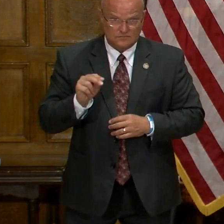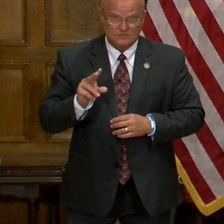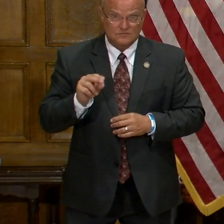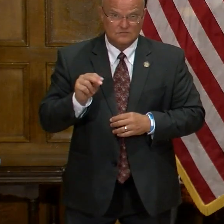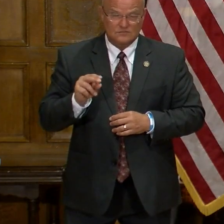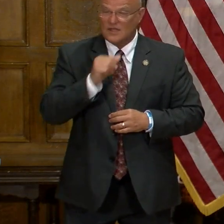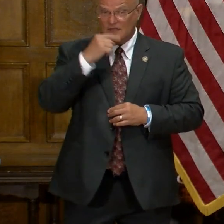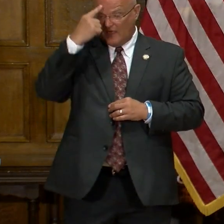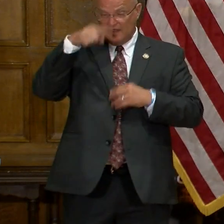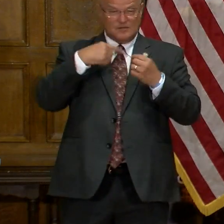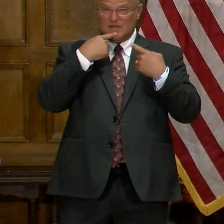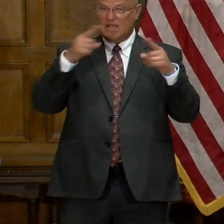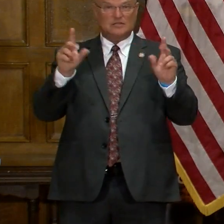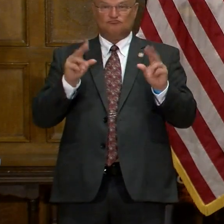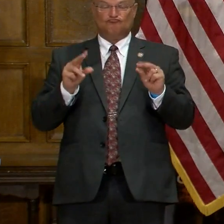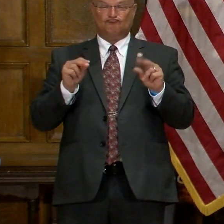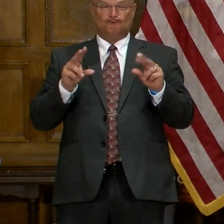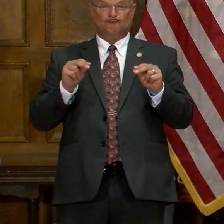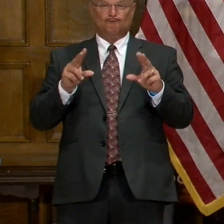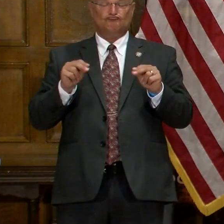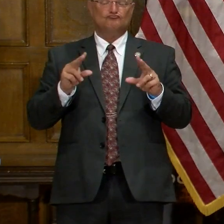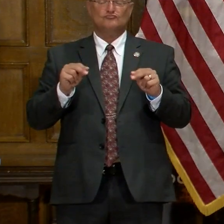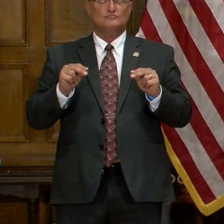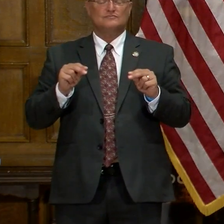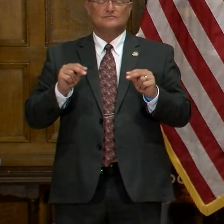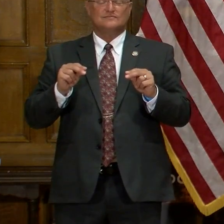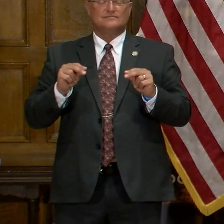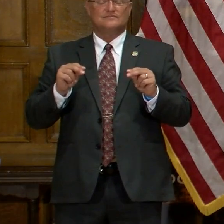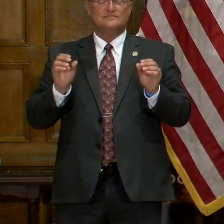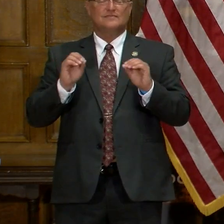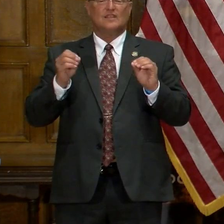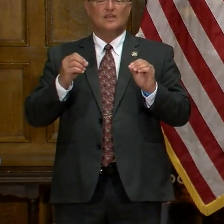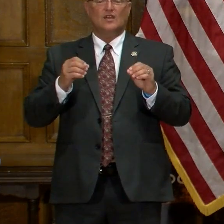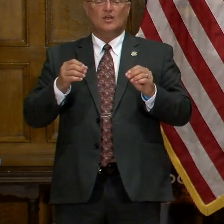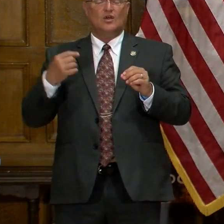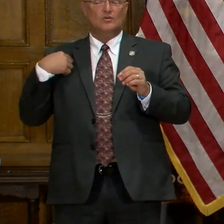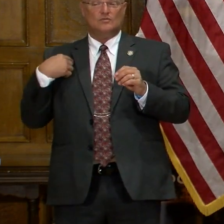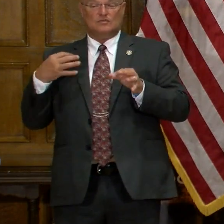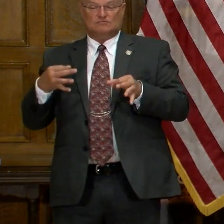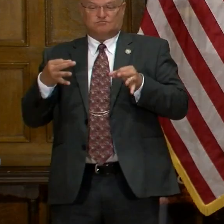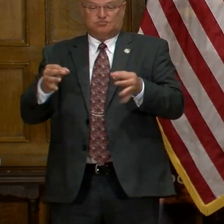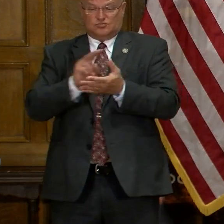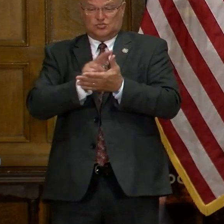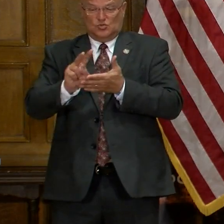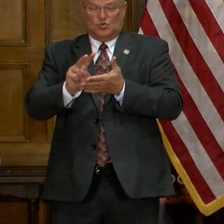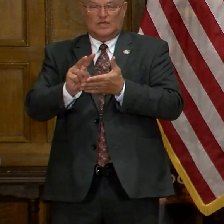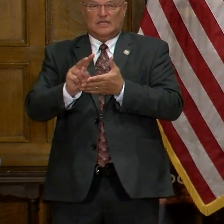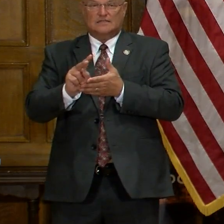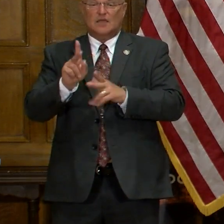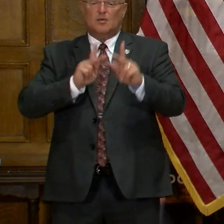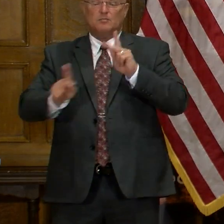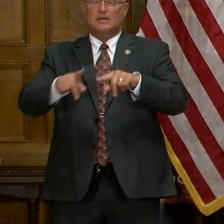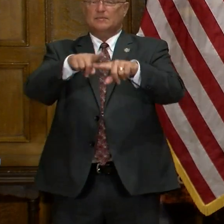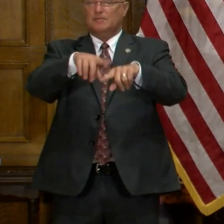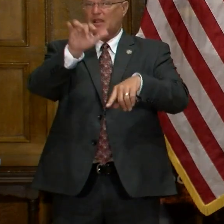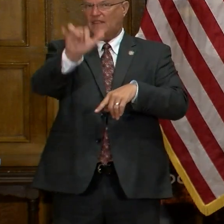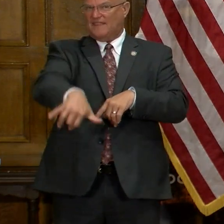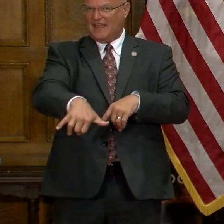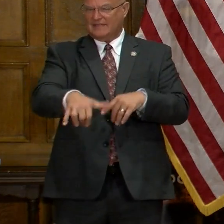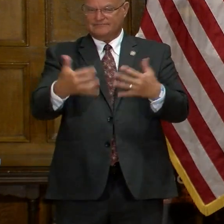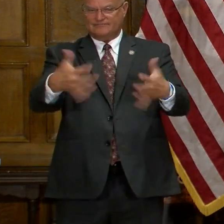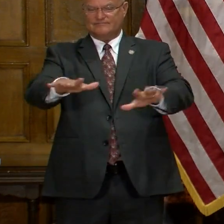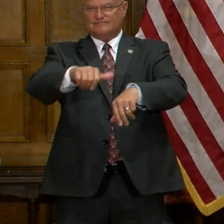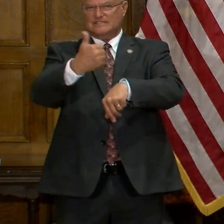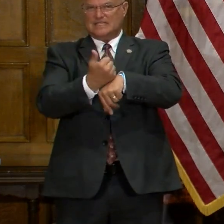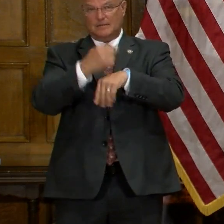announcement. I'm not thinking about making a big announcement because we've moved it forward for 2 weeks. Everybody's counting on that. That's where it